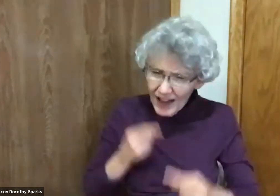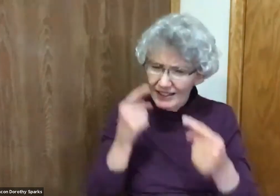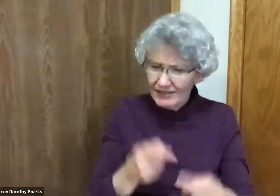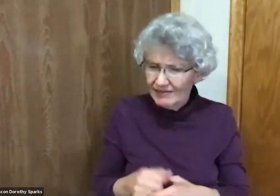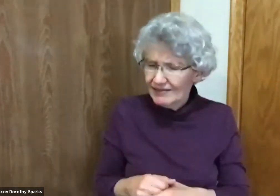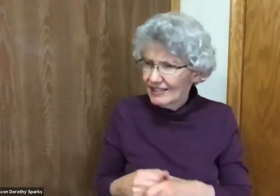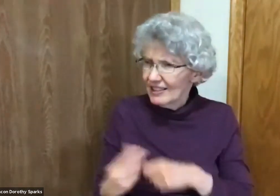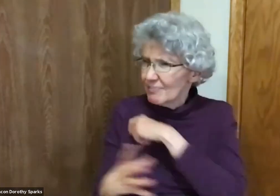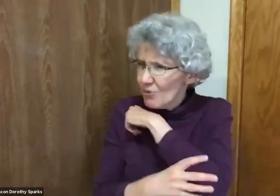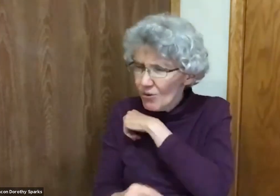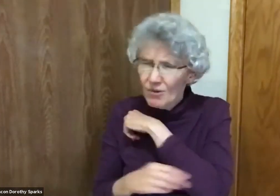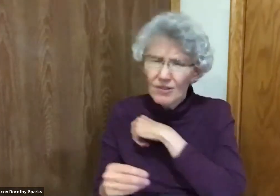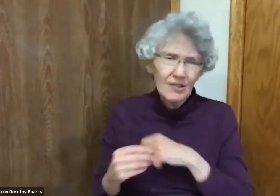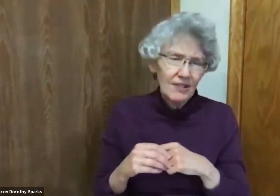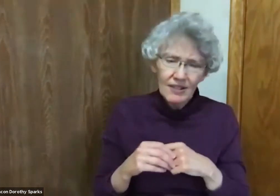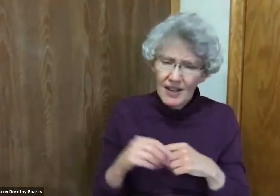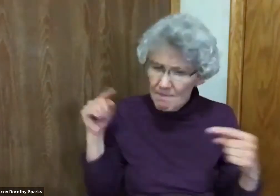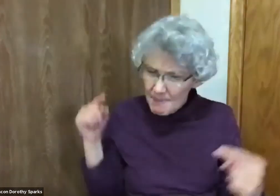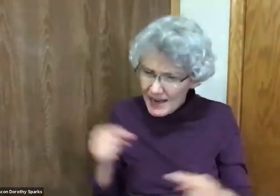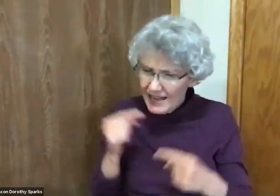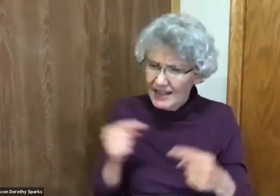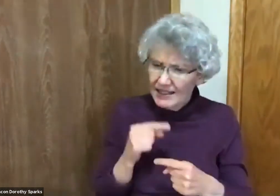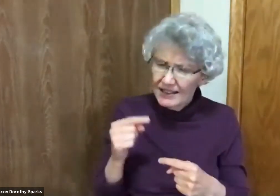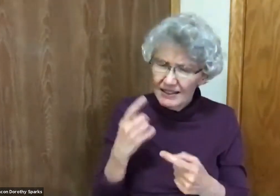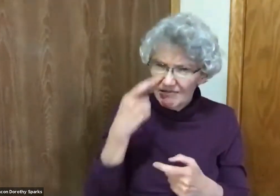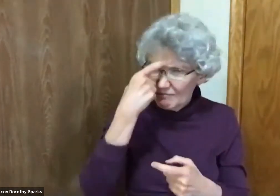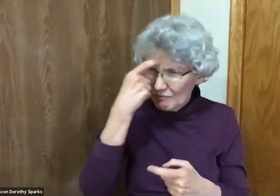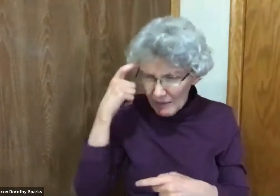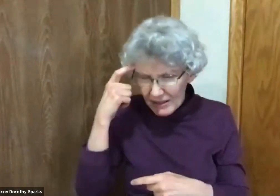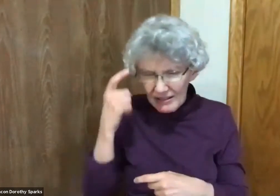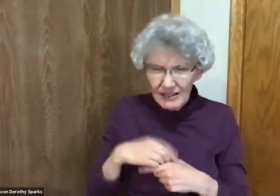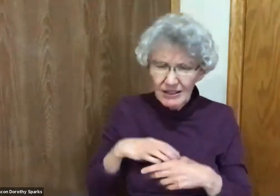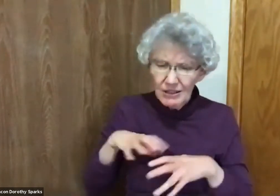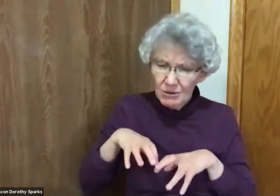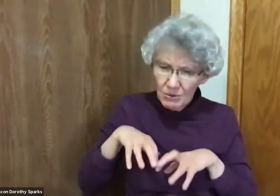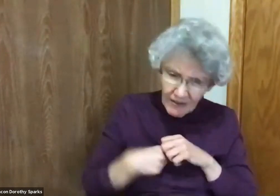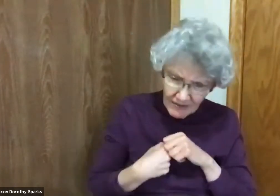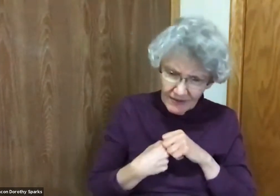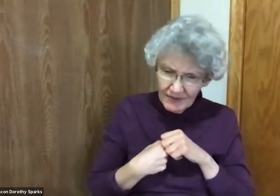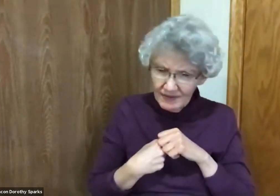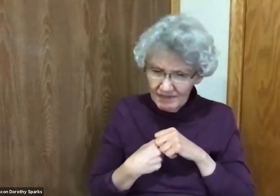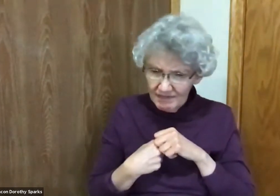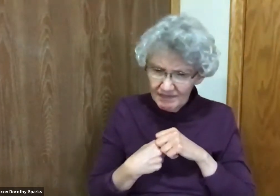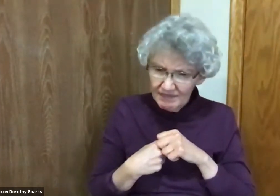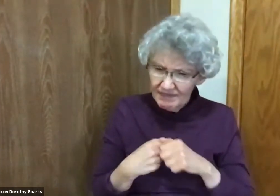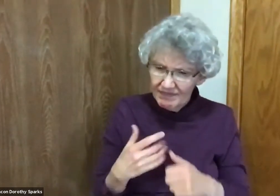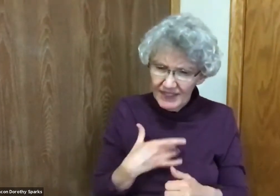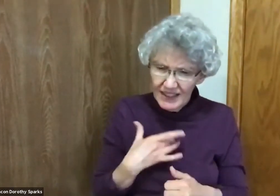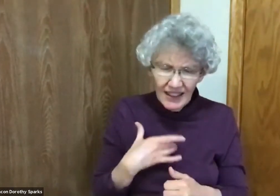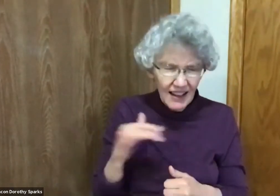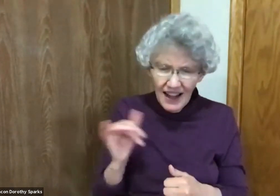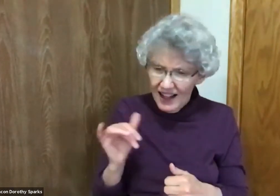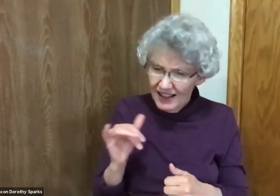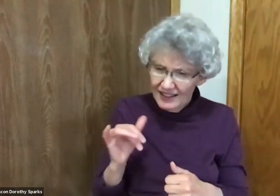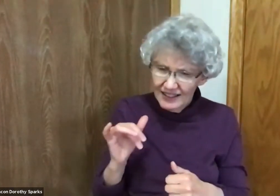many people experience poverty, pain, trauma, and grief.